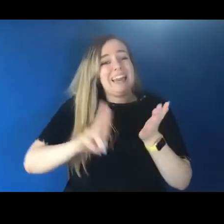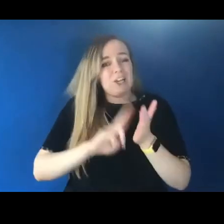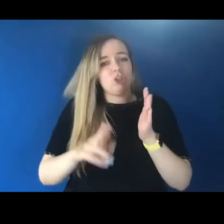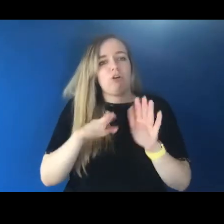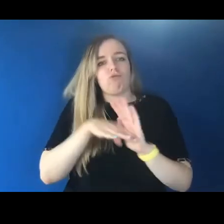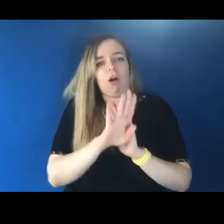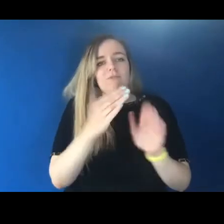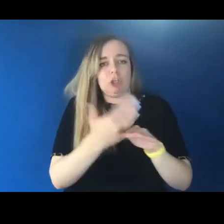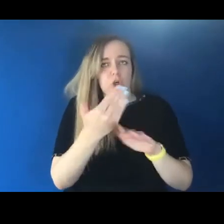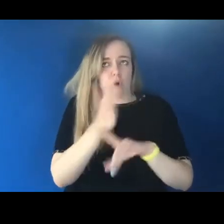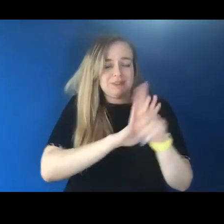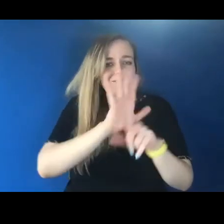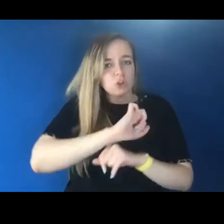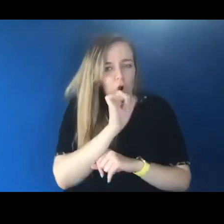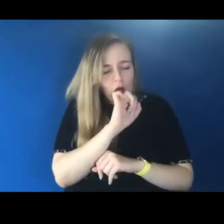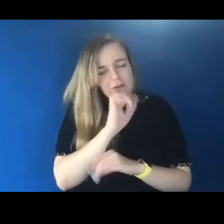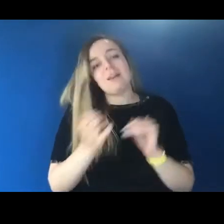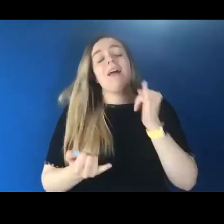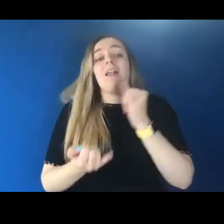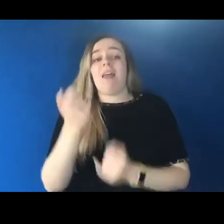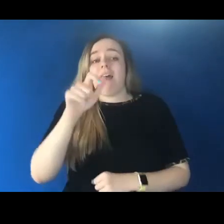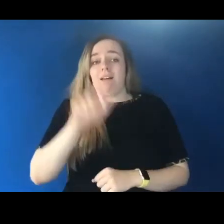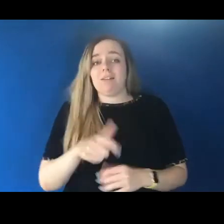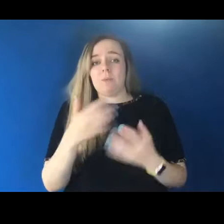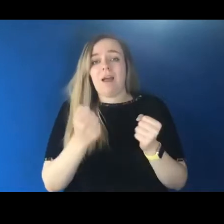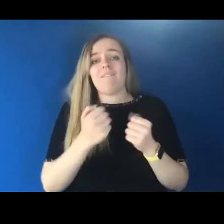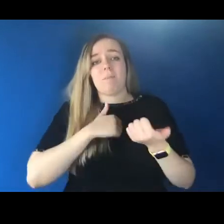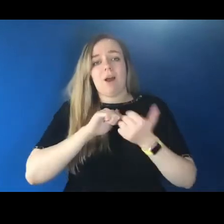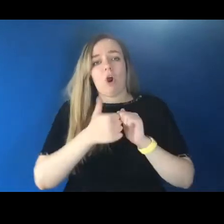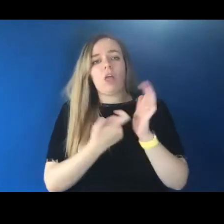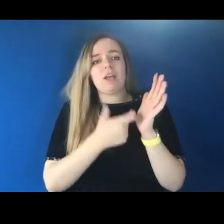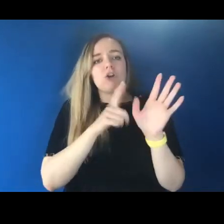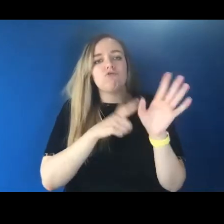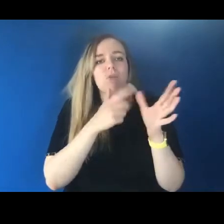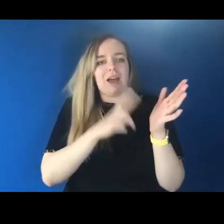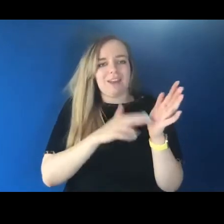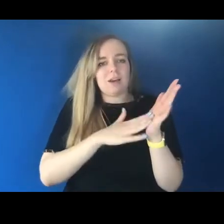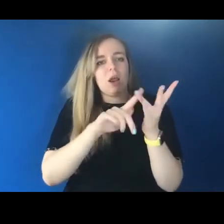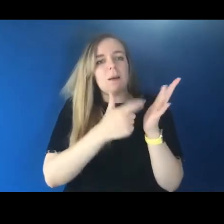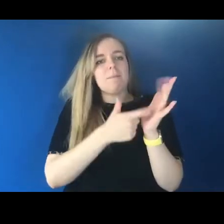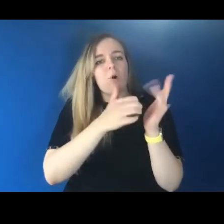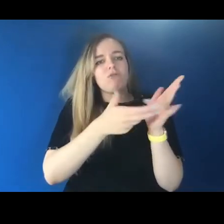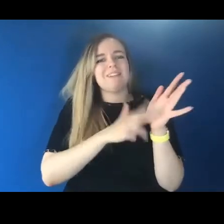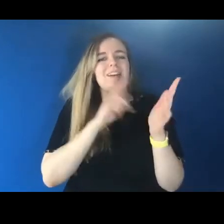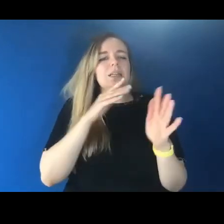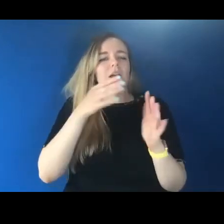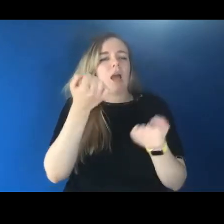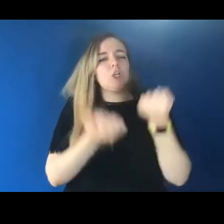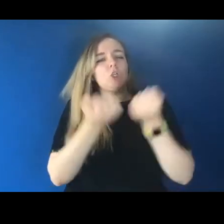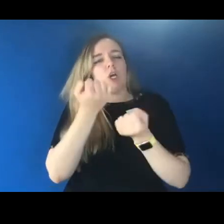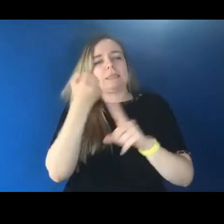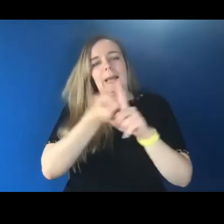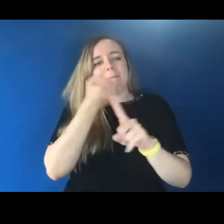in Scotland. And finally, my colleague Ryan Morrison, who's a Just Transition campaigner for Friends of the Earth